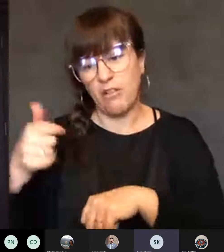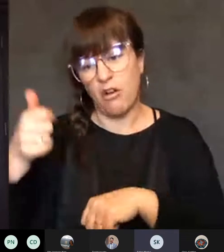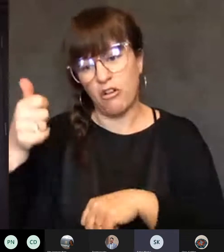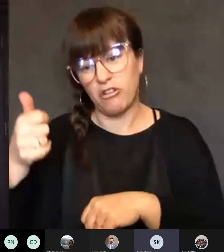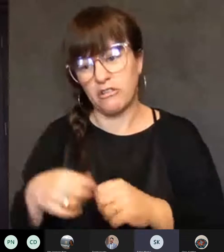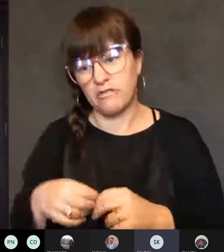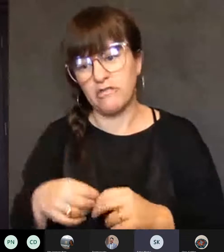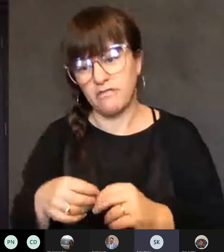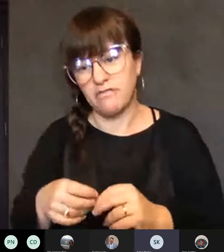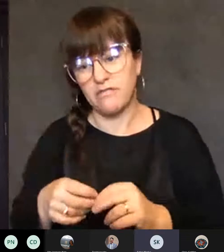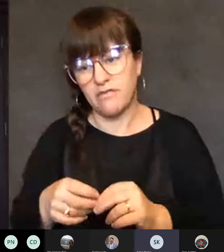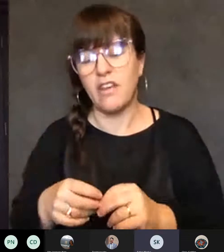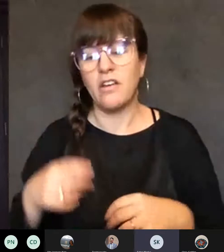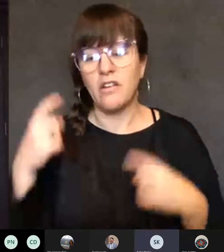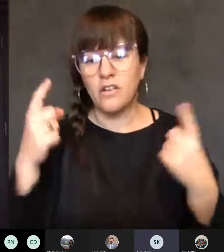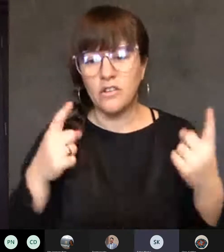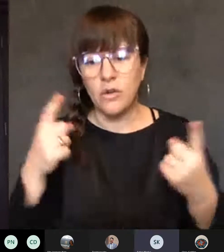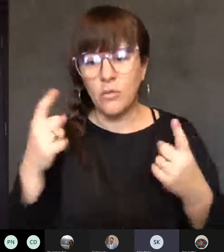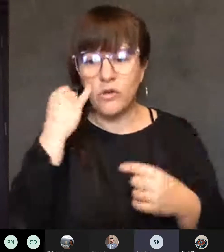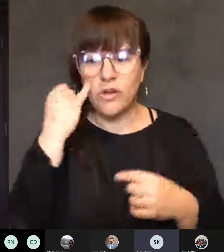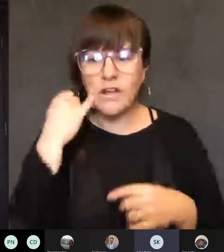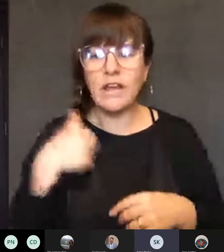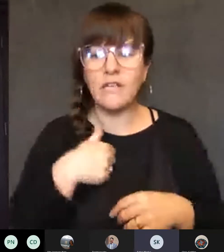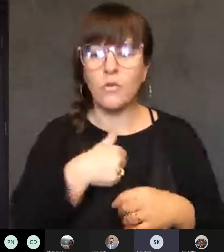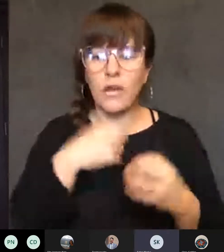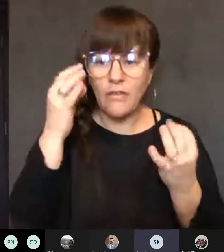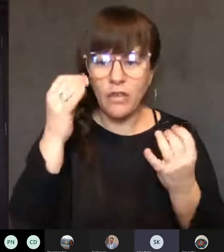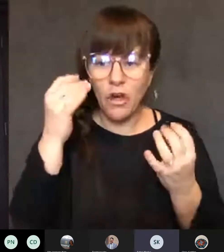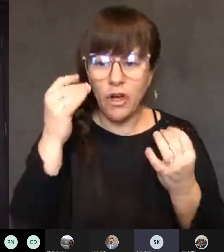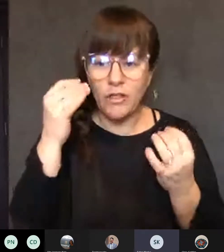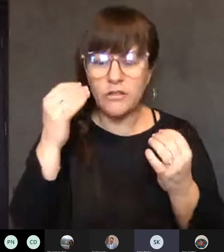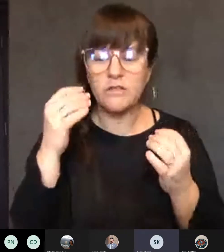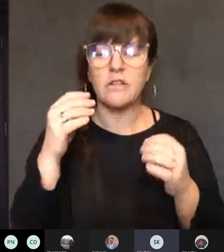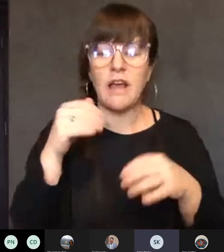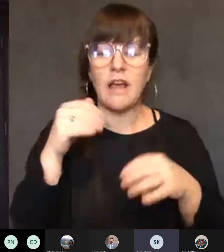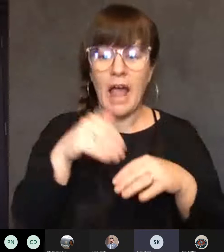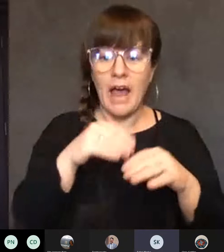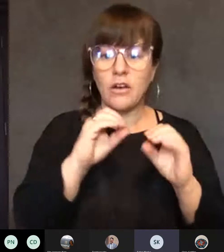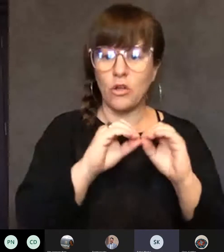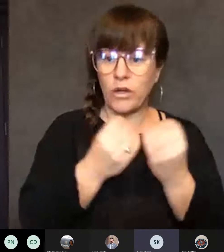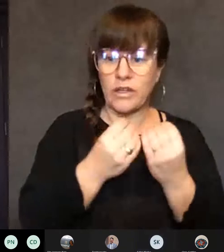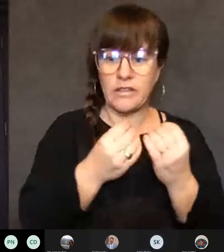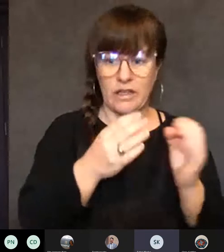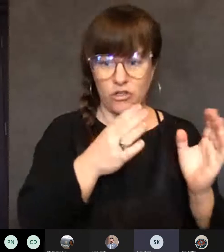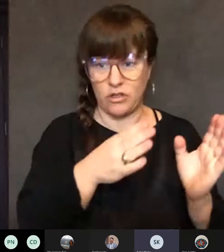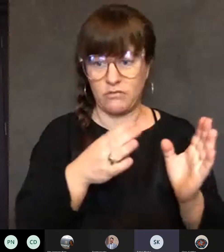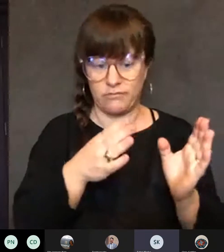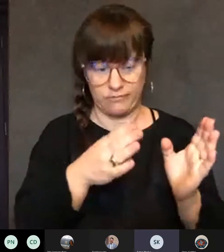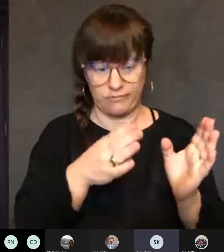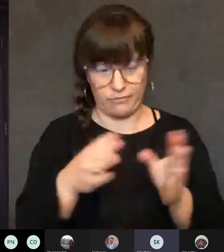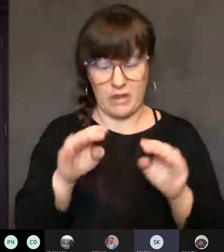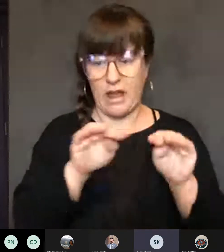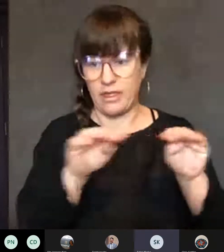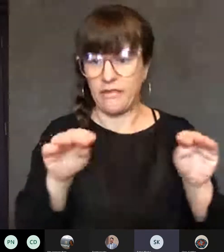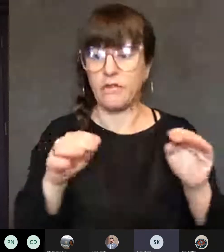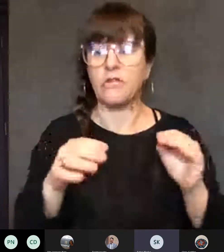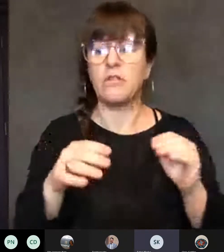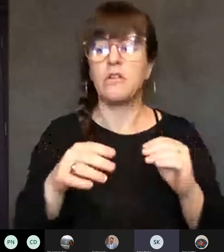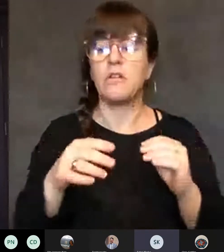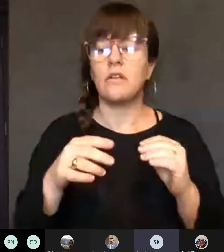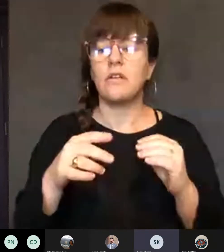if we've given any thought at an organizational level to what our future will